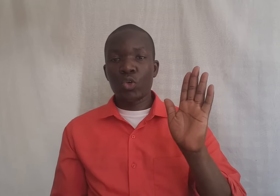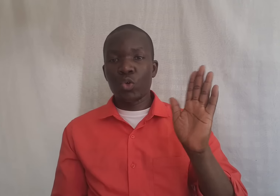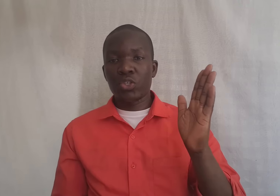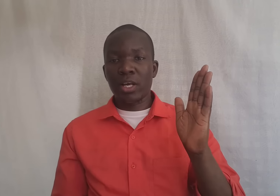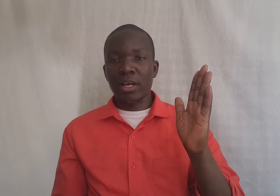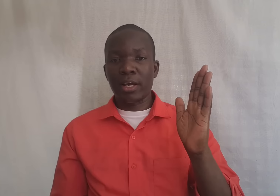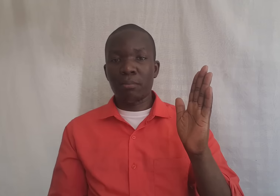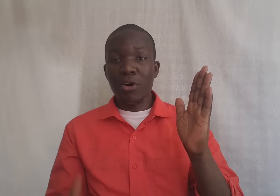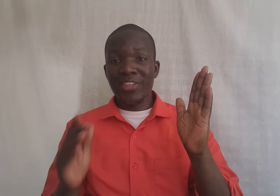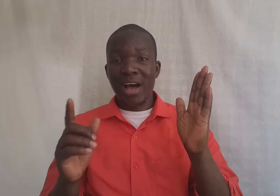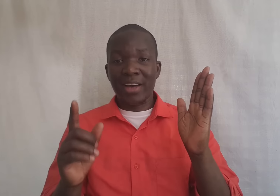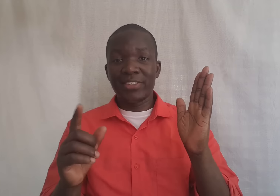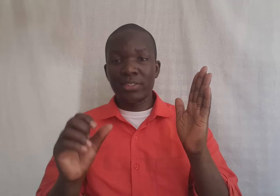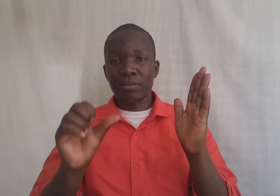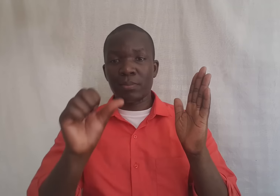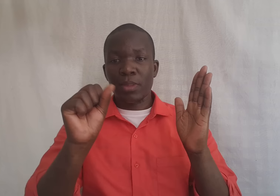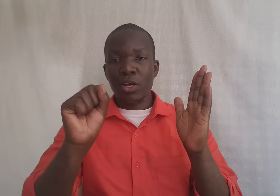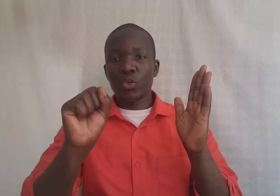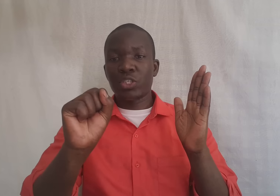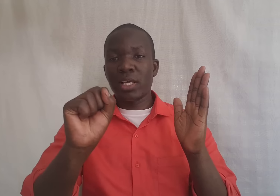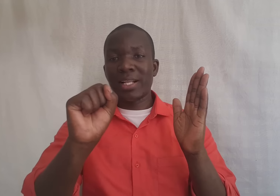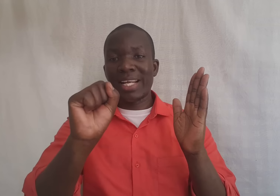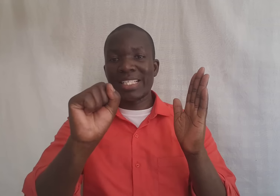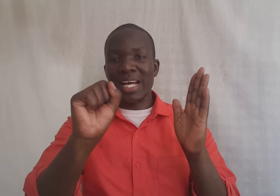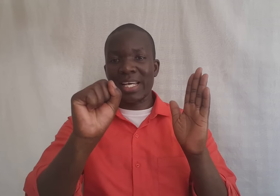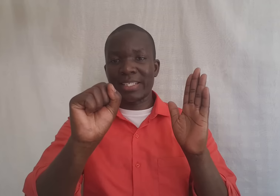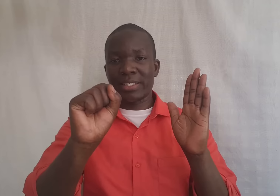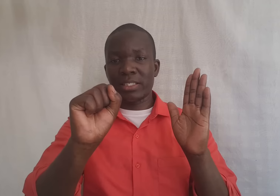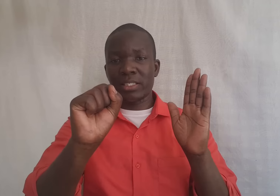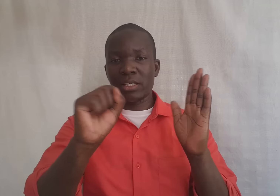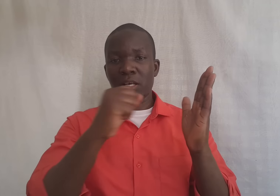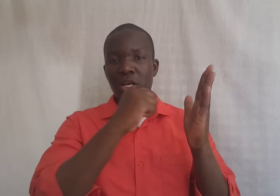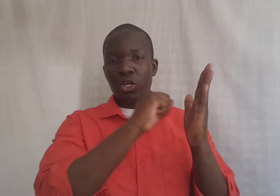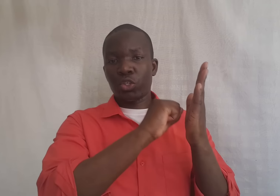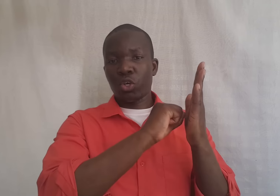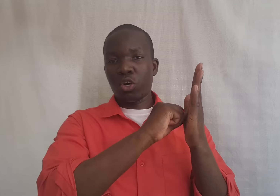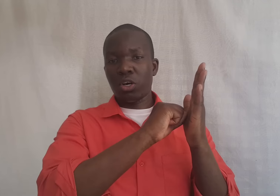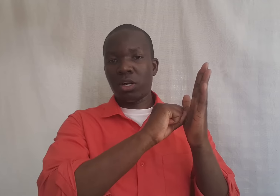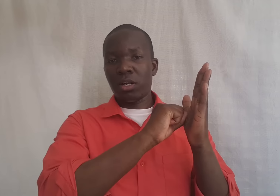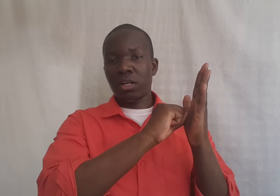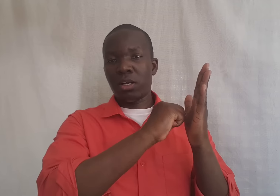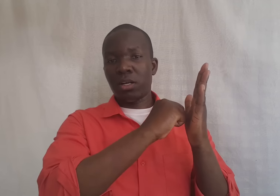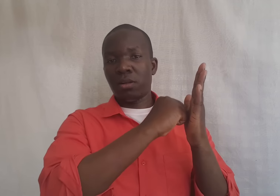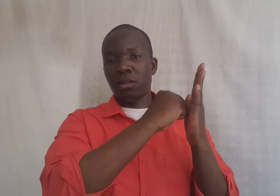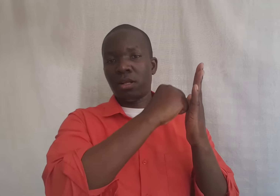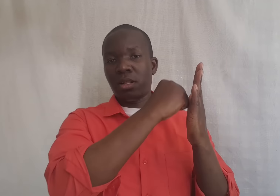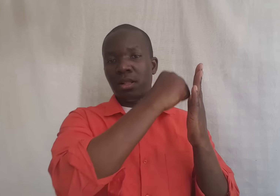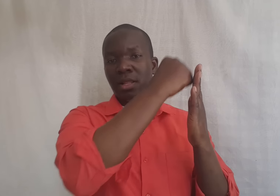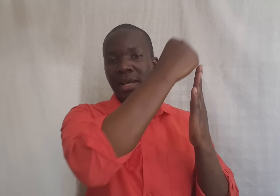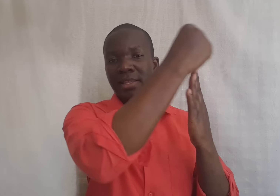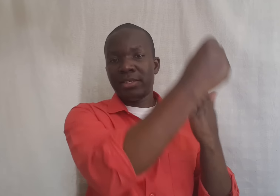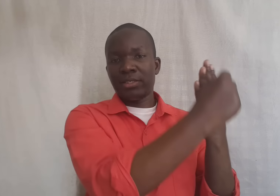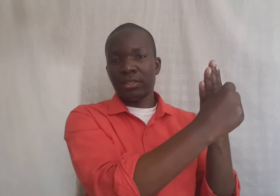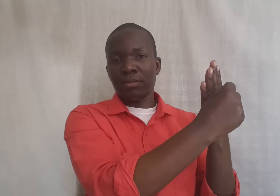use both hands using letter S. So like this